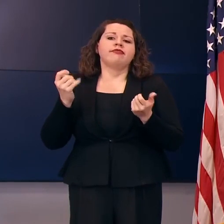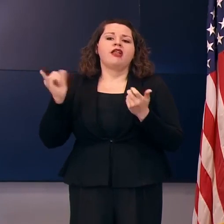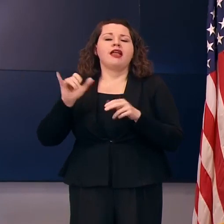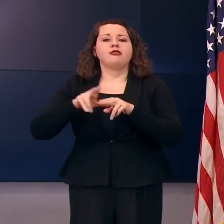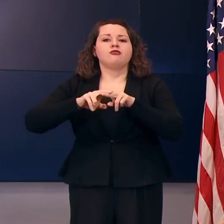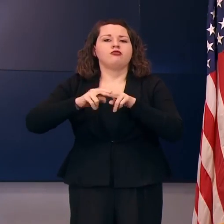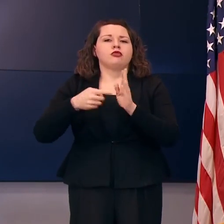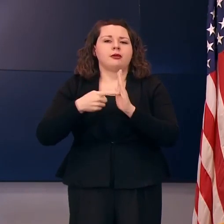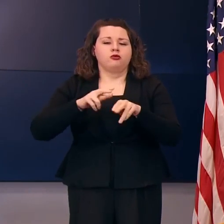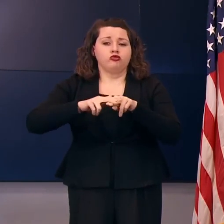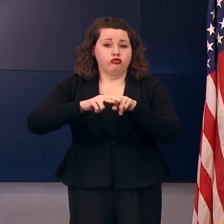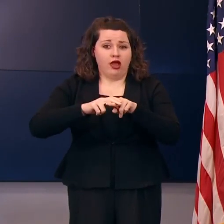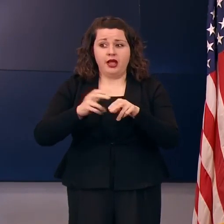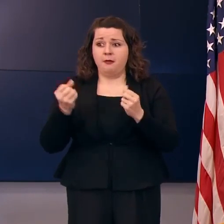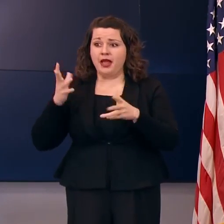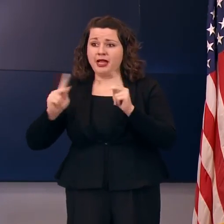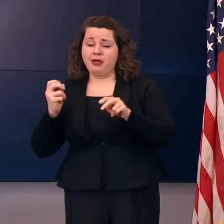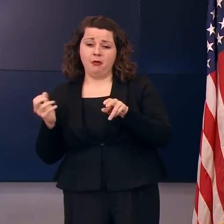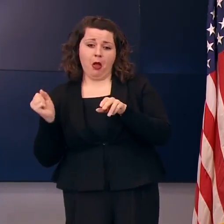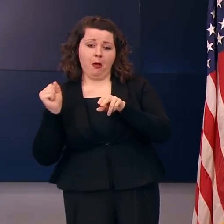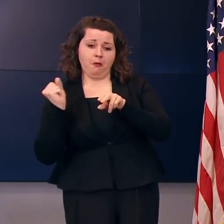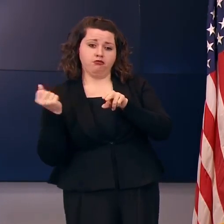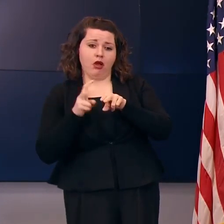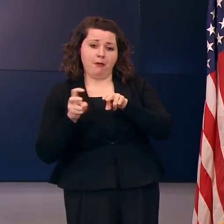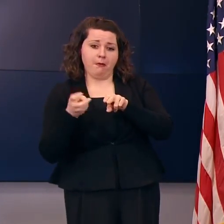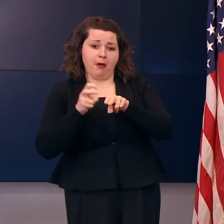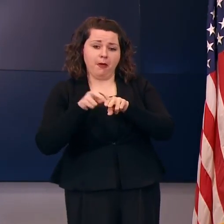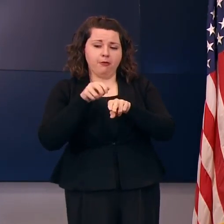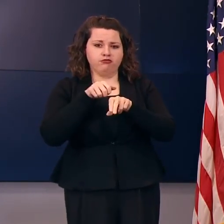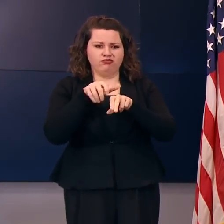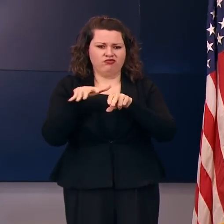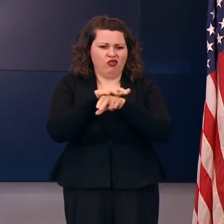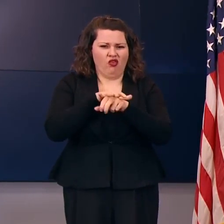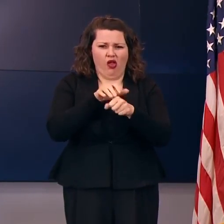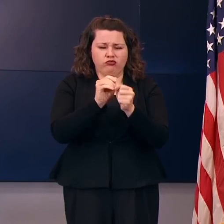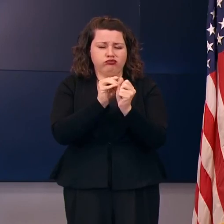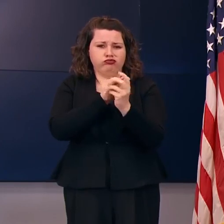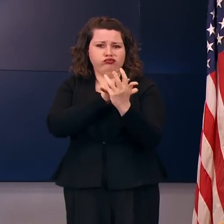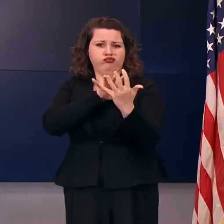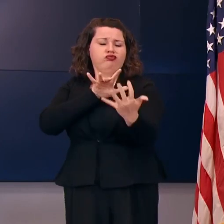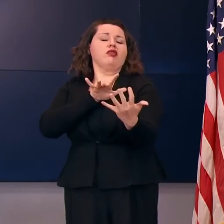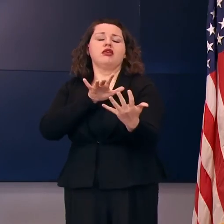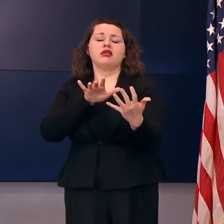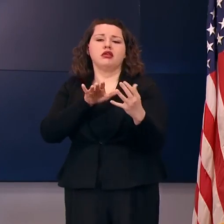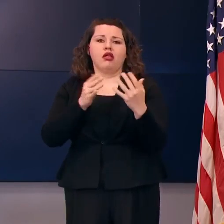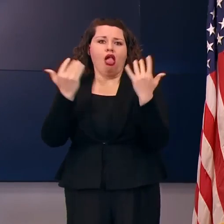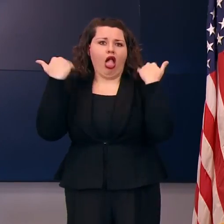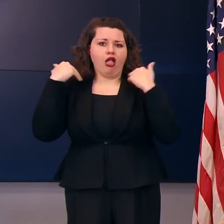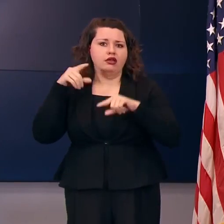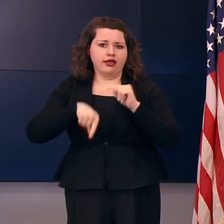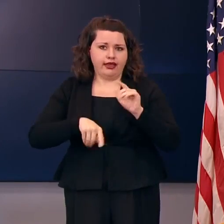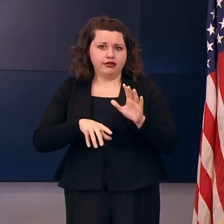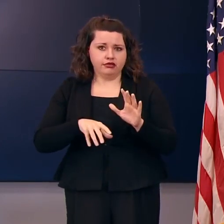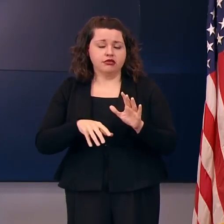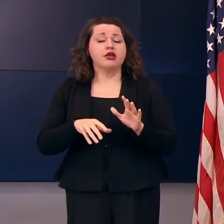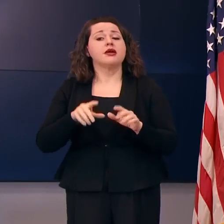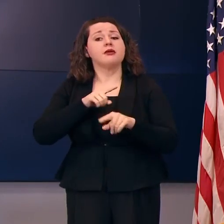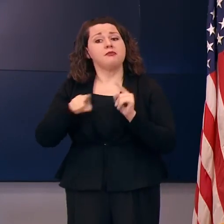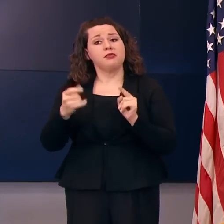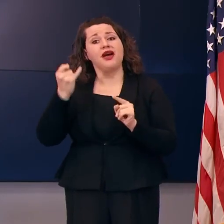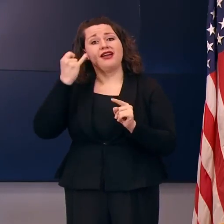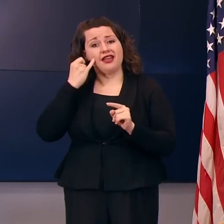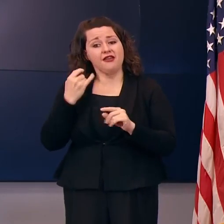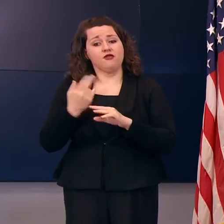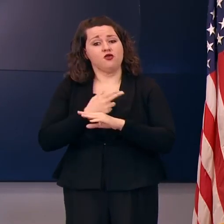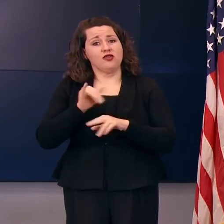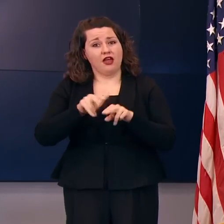same time. If we try and put too many people into the same train car, we overwhelm that system. But if we can stagger the